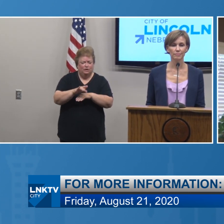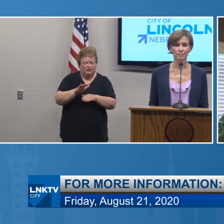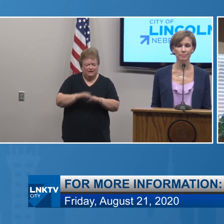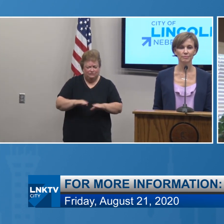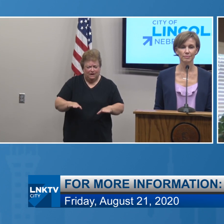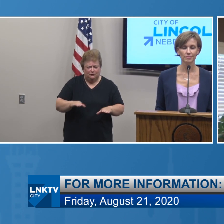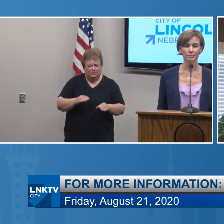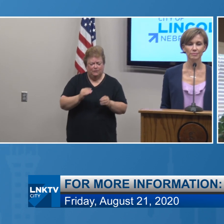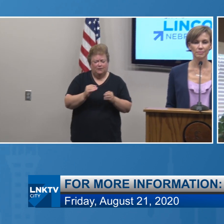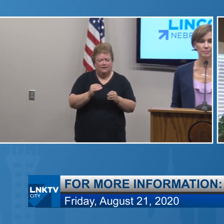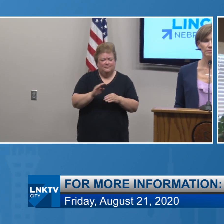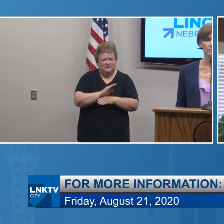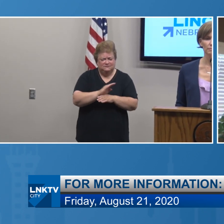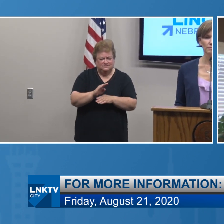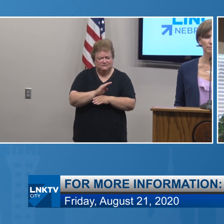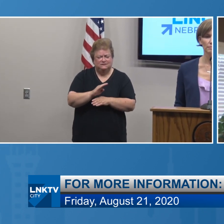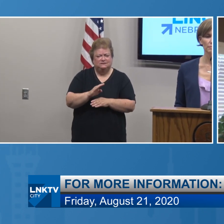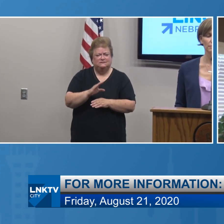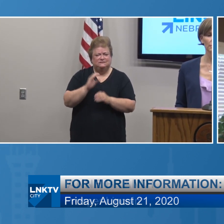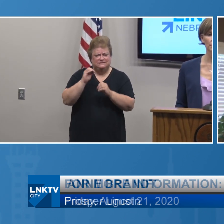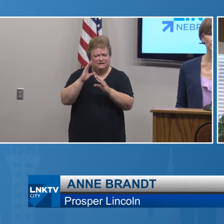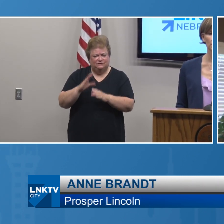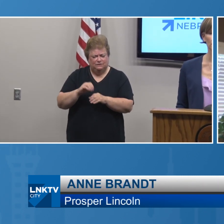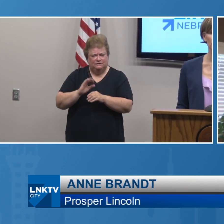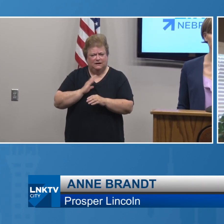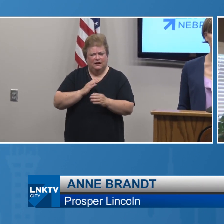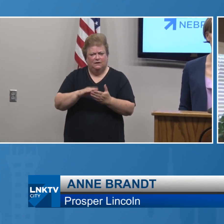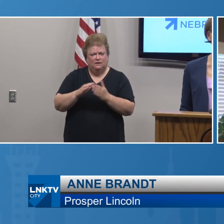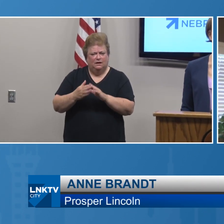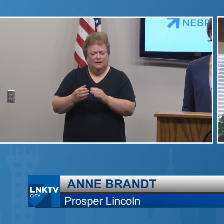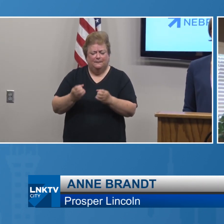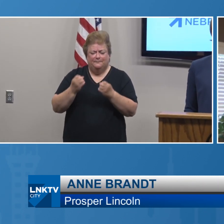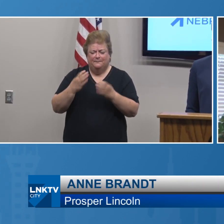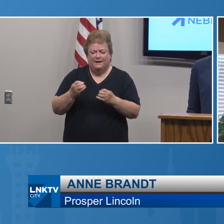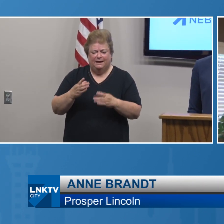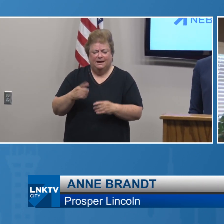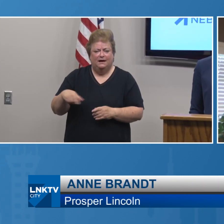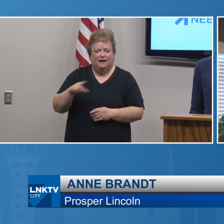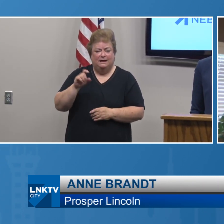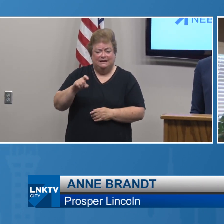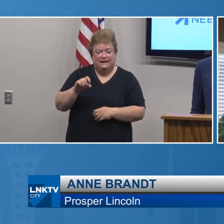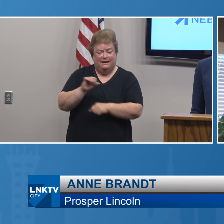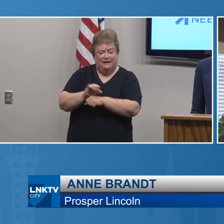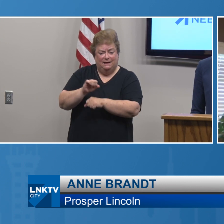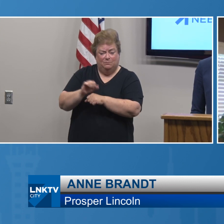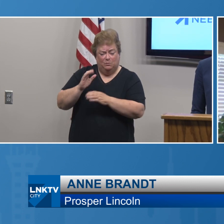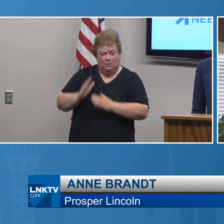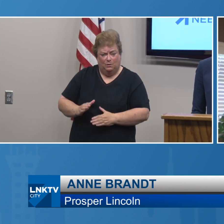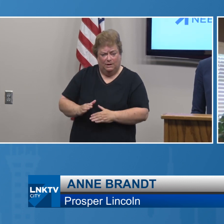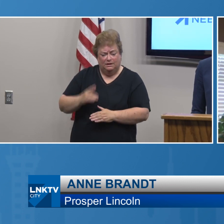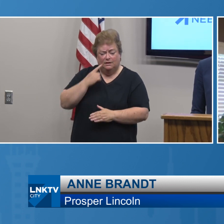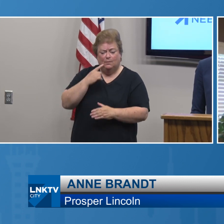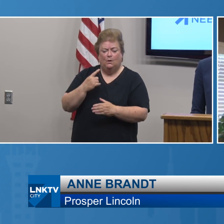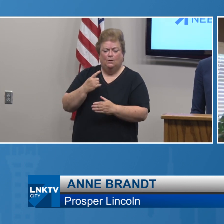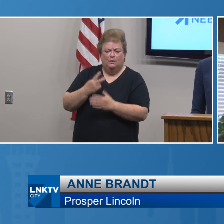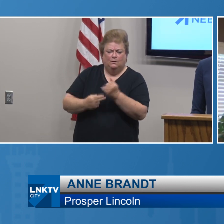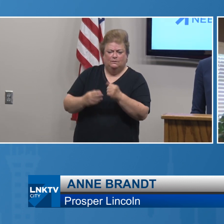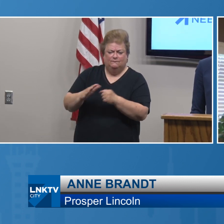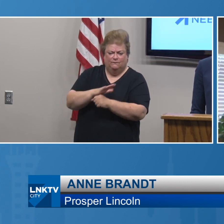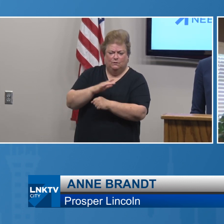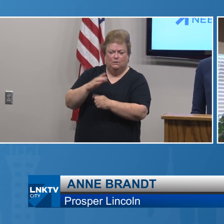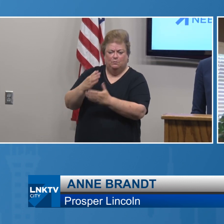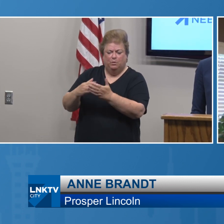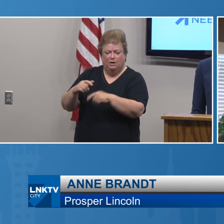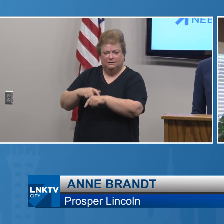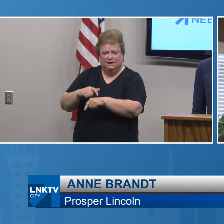businesses, and our community. Many Lincoln child care providers are in need of employees, both full and part-time.